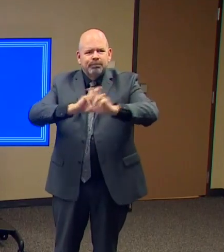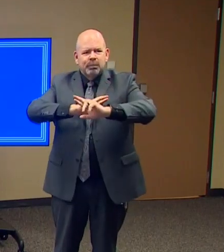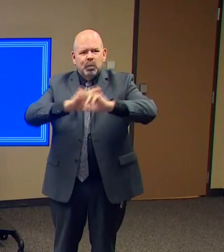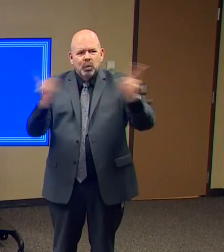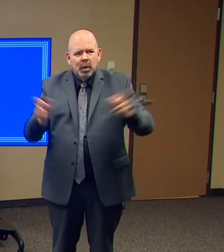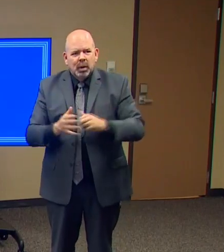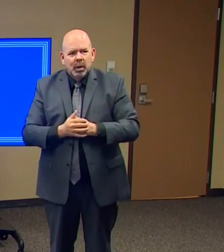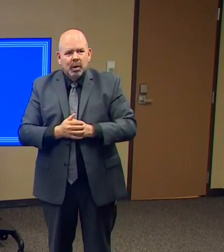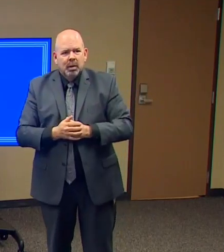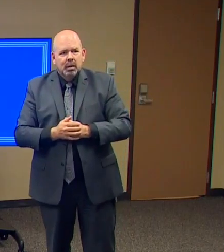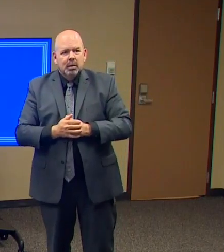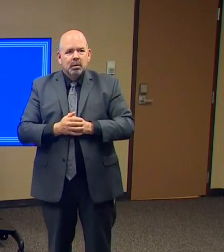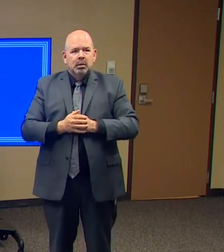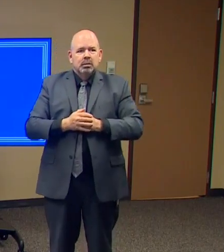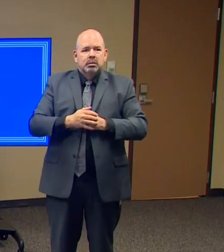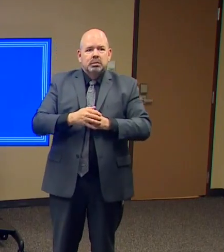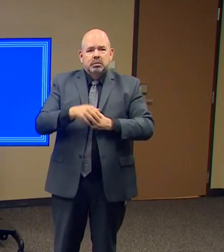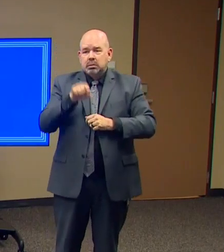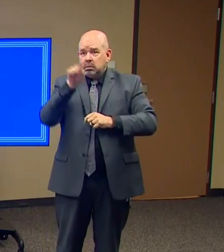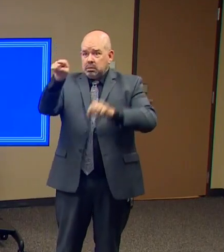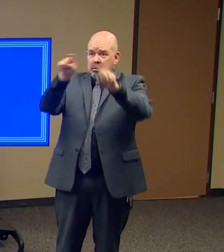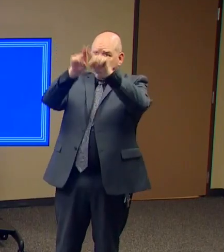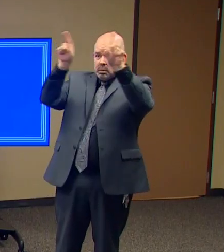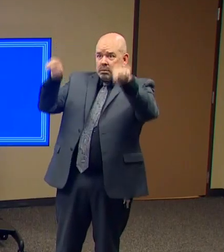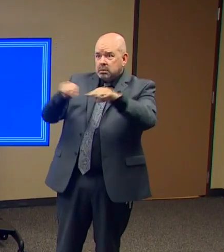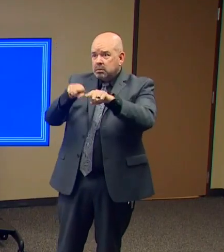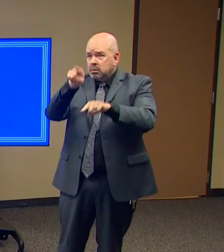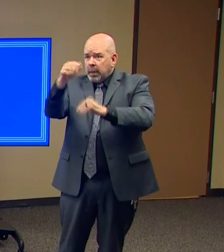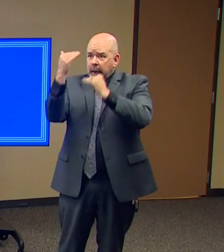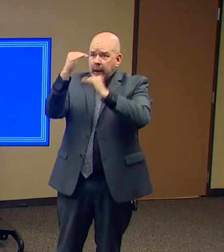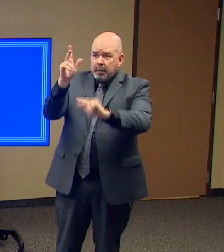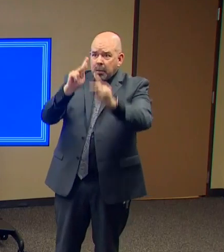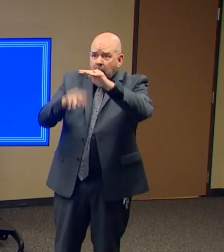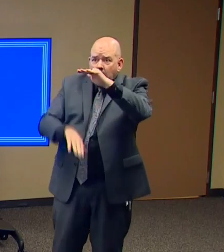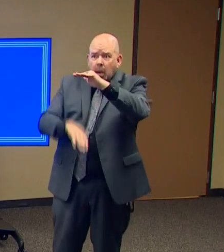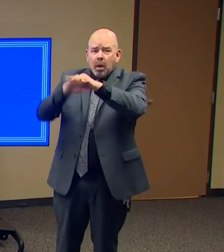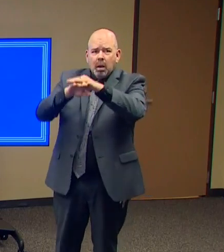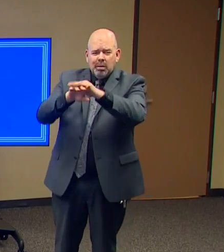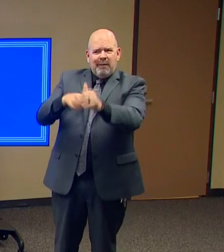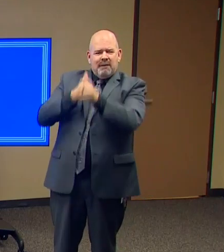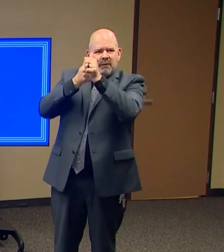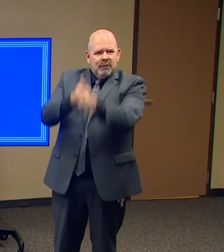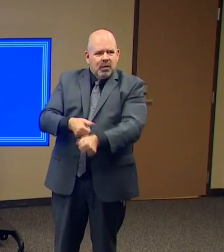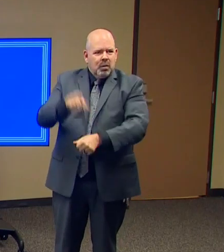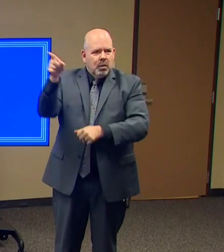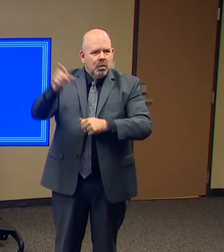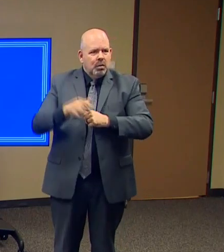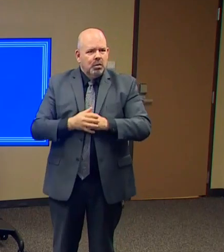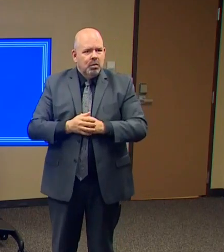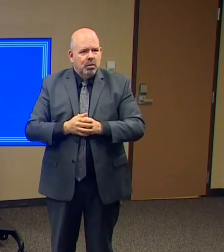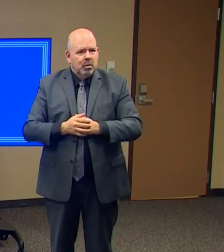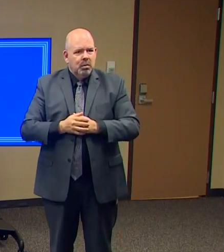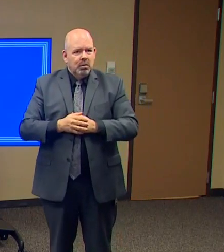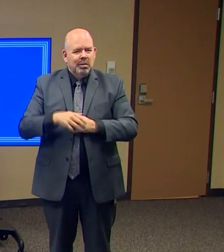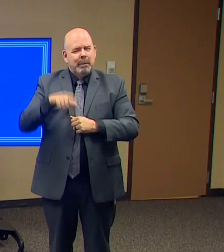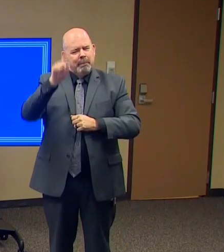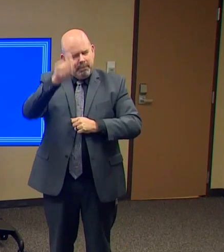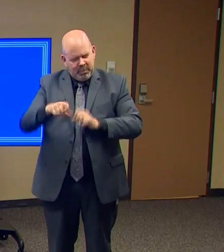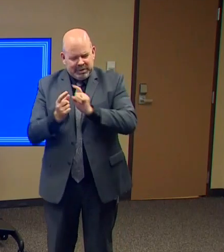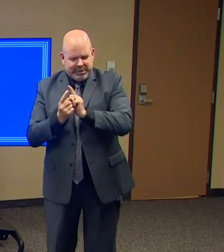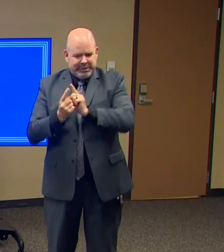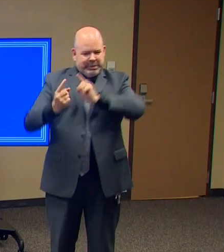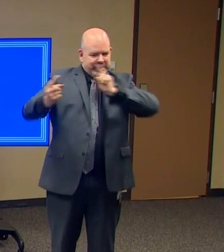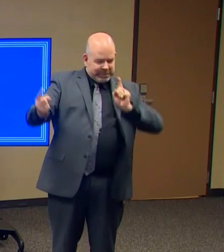like laundry rooms, mail rooms, and elevators so that 6-foot distancing can be maintained.